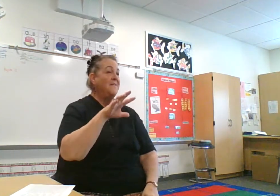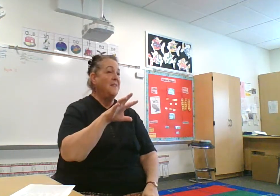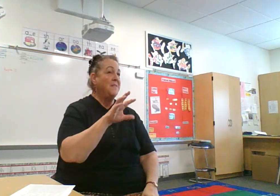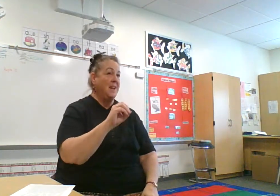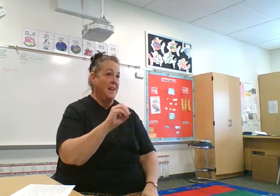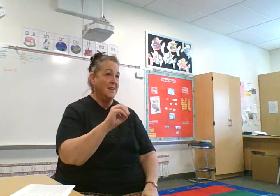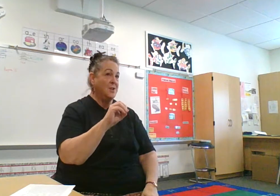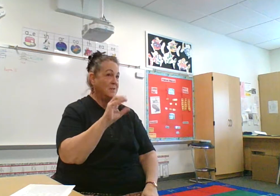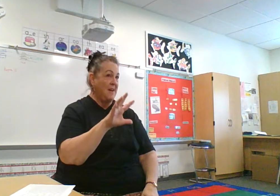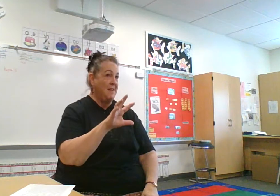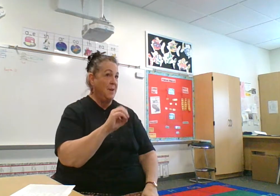50. Just 50.